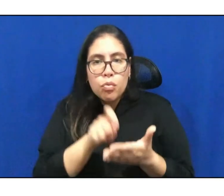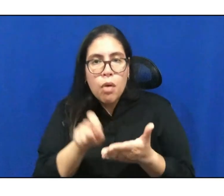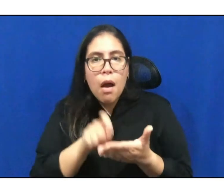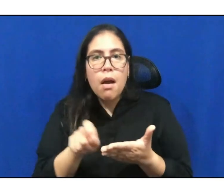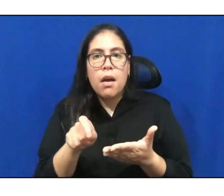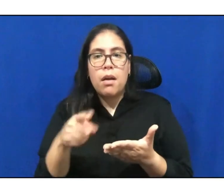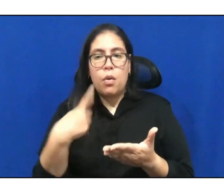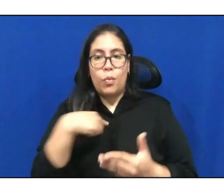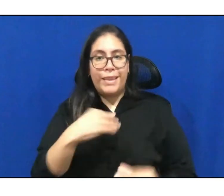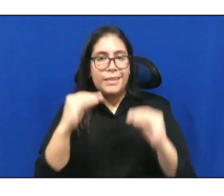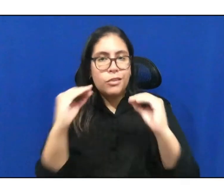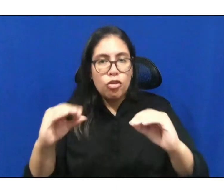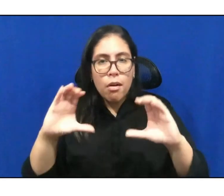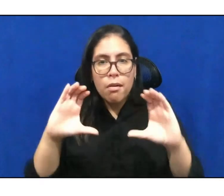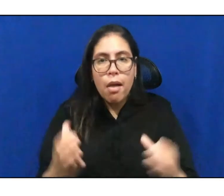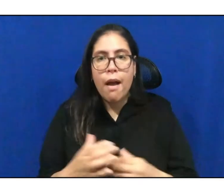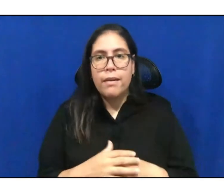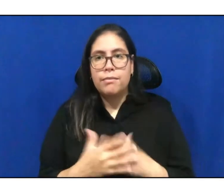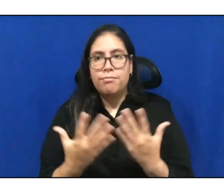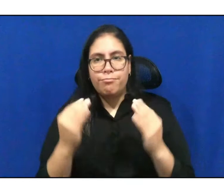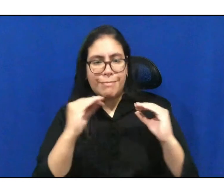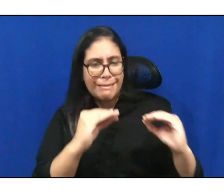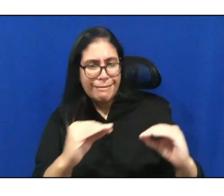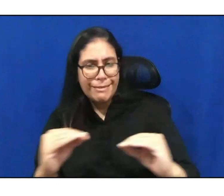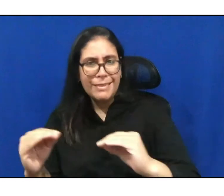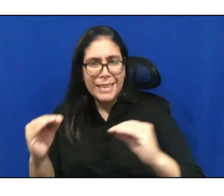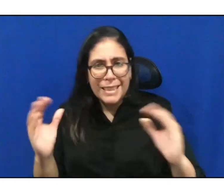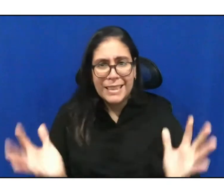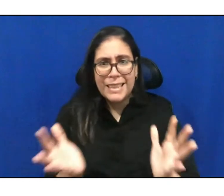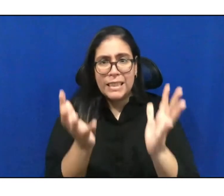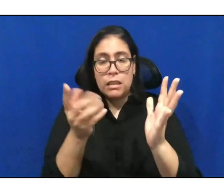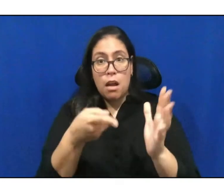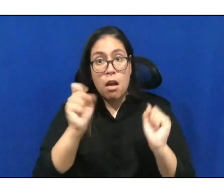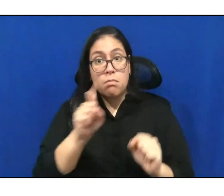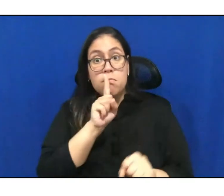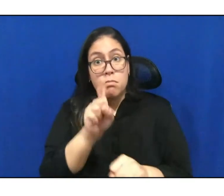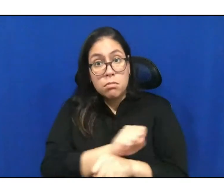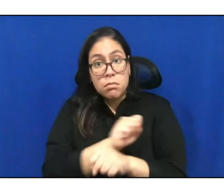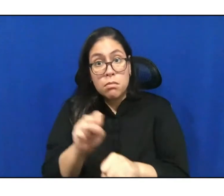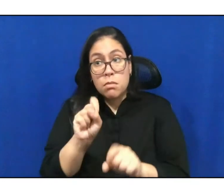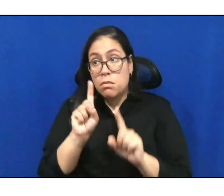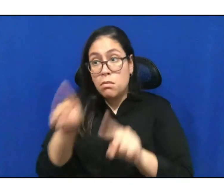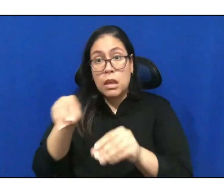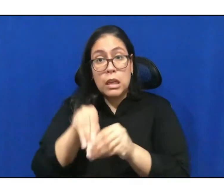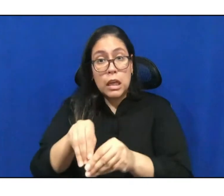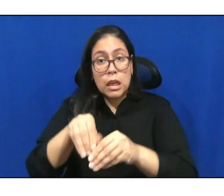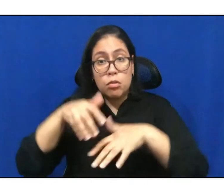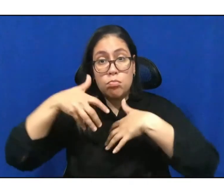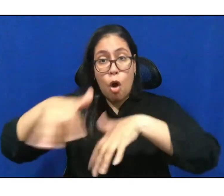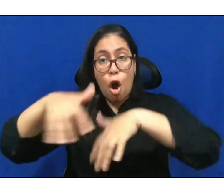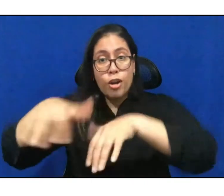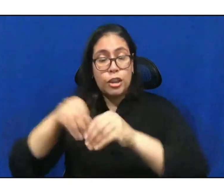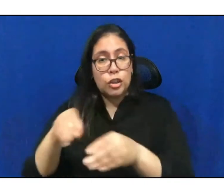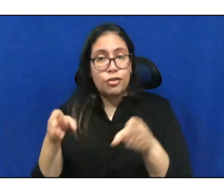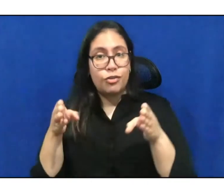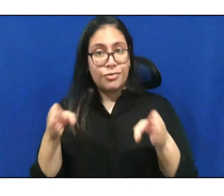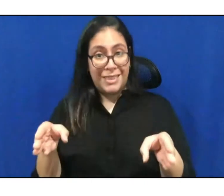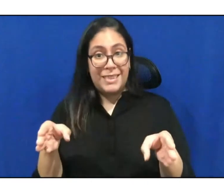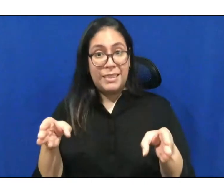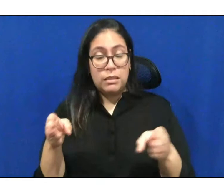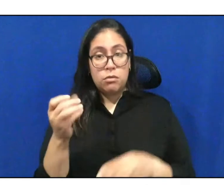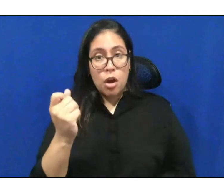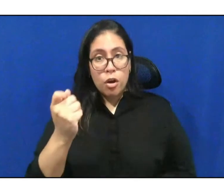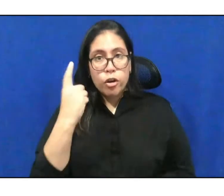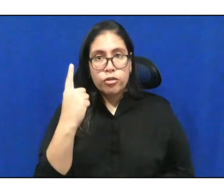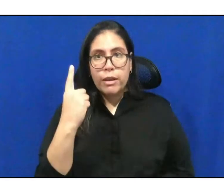we teach, that these young people are able to go into the street literate, right? Understanding that the law, how the law